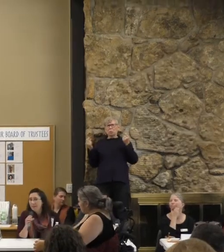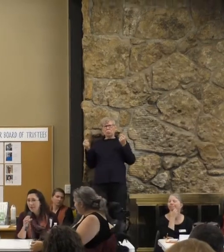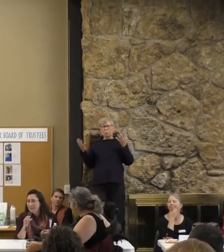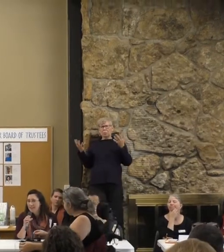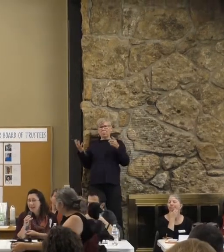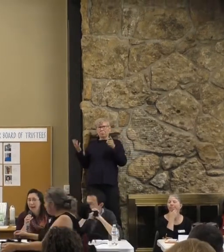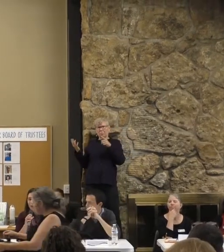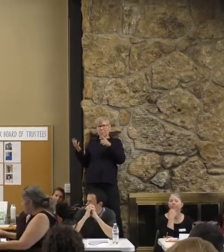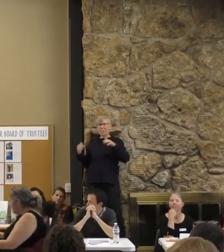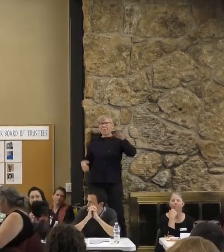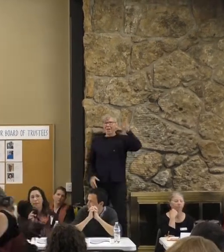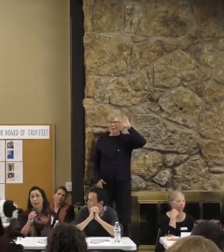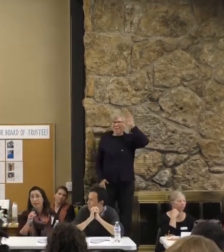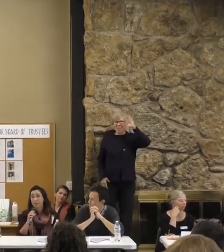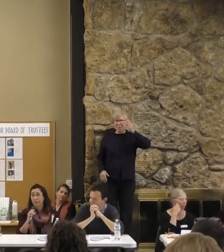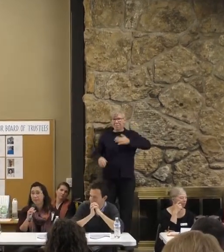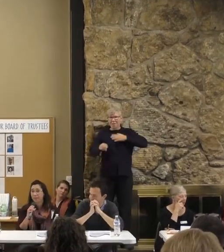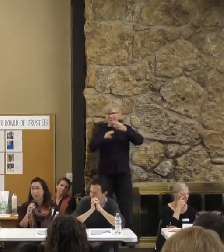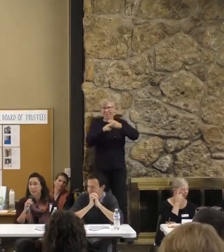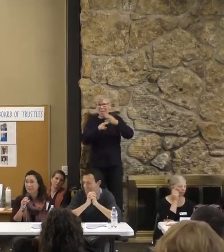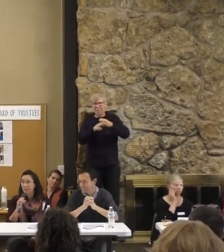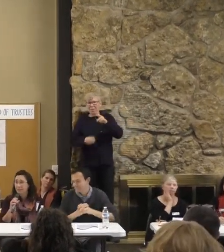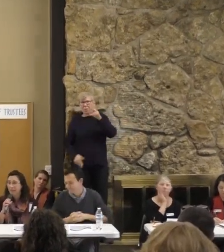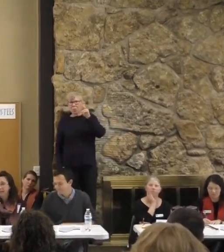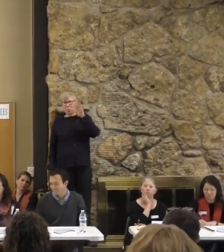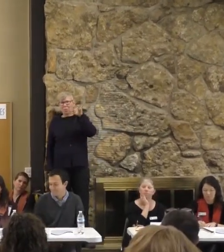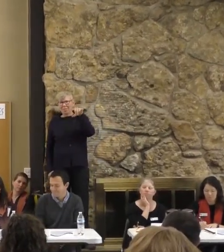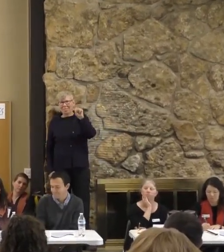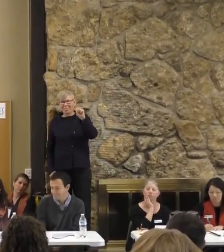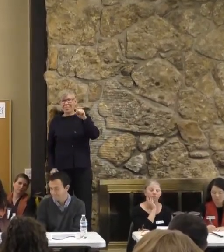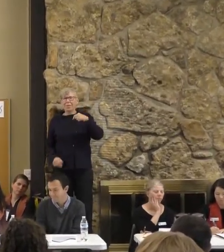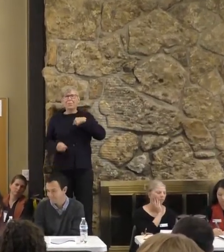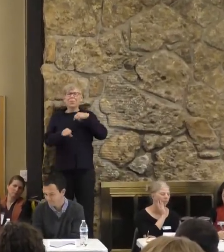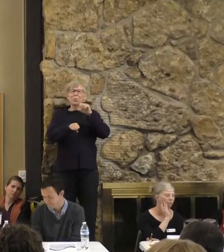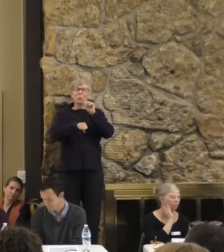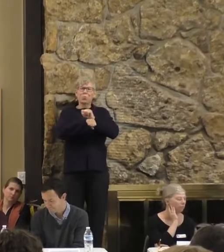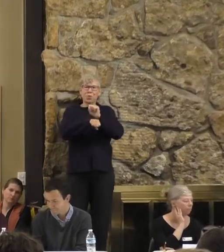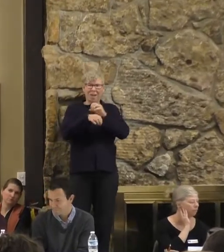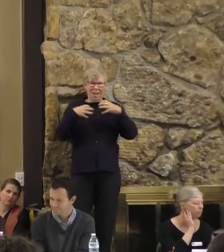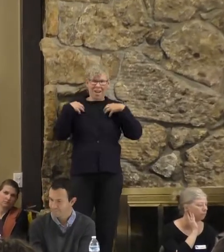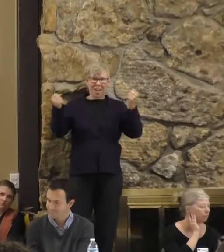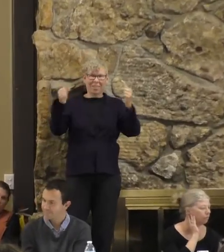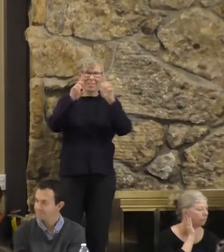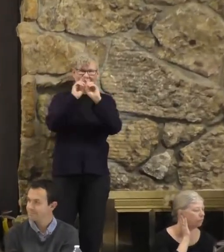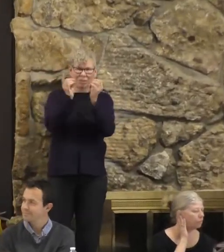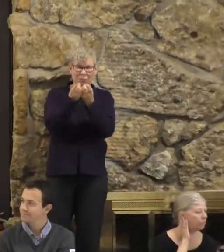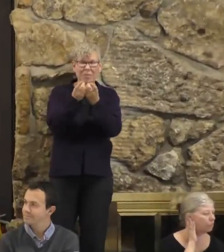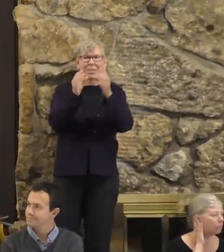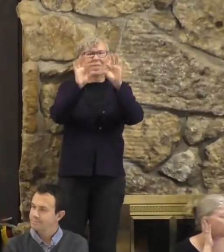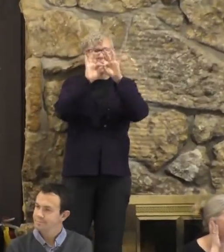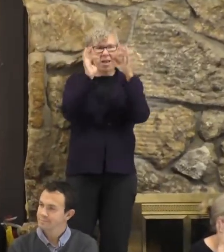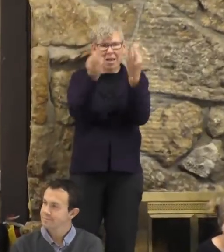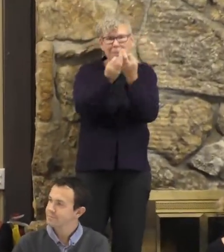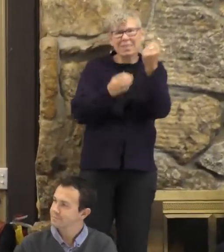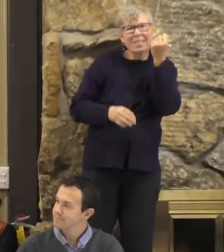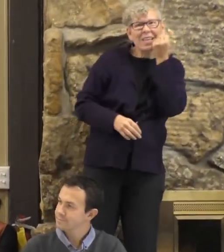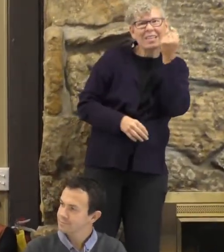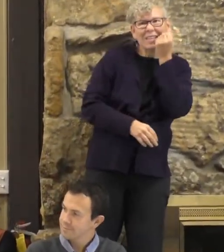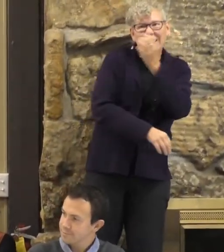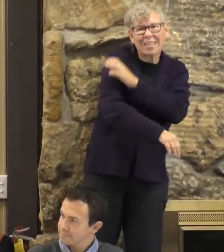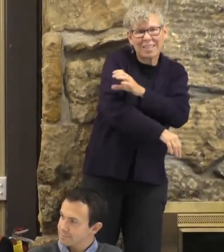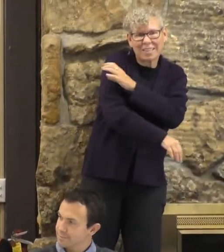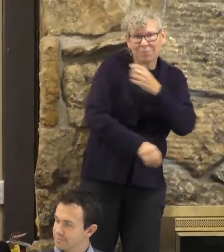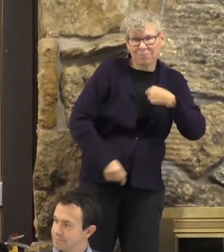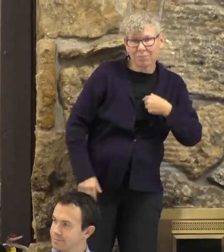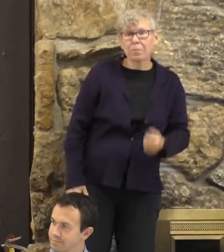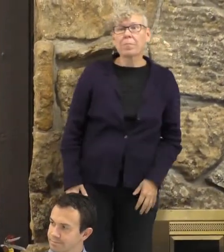Hi, I'm Chris. I work at the Health District Family Dental Clinic. I have actually spoken and helped a